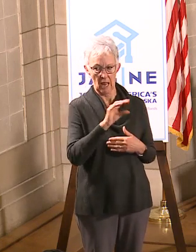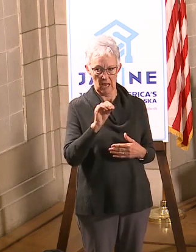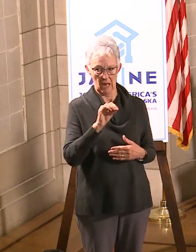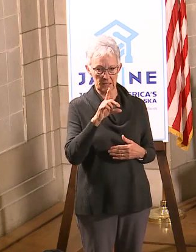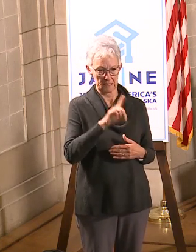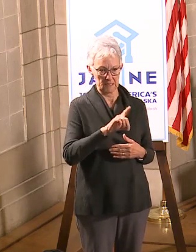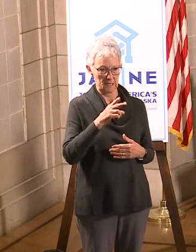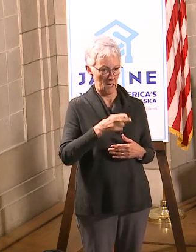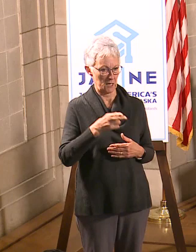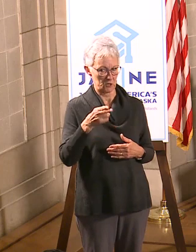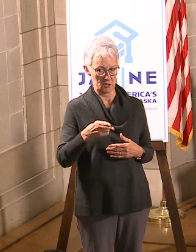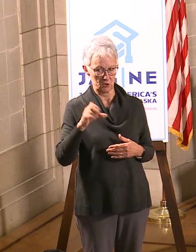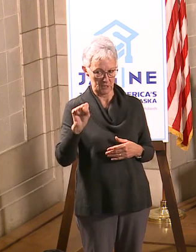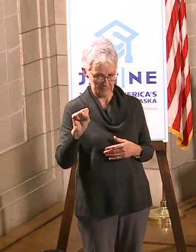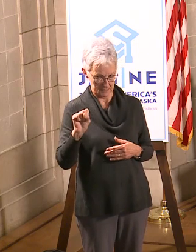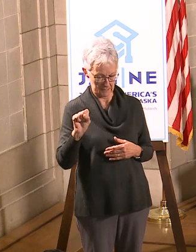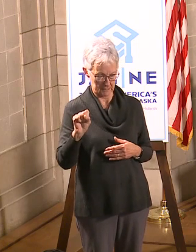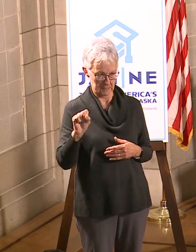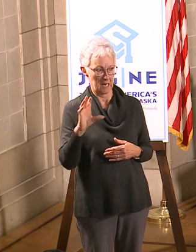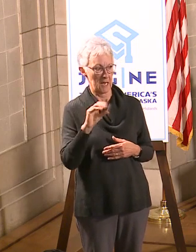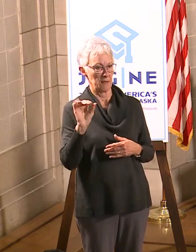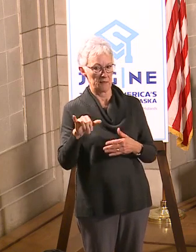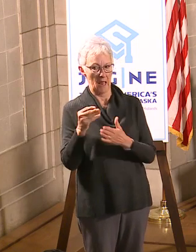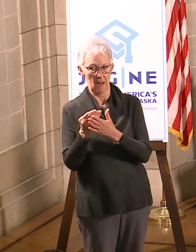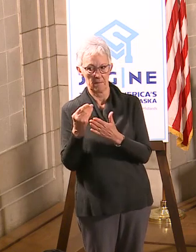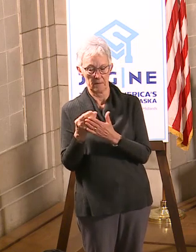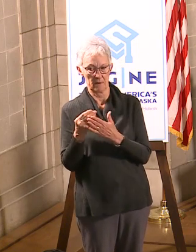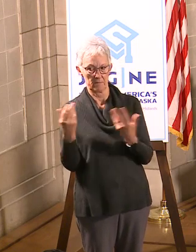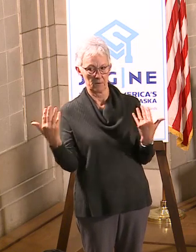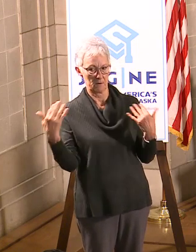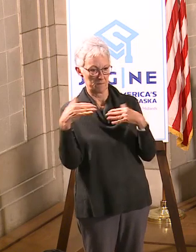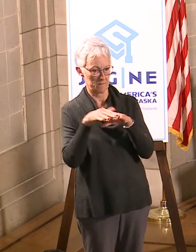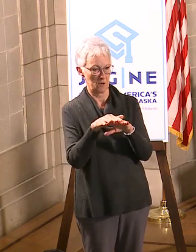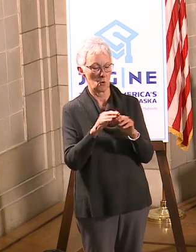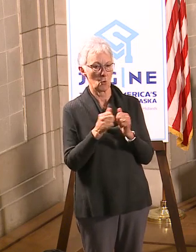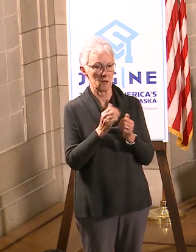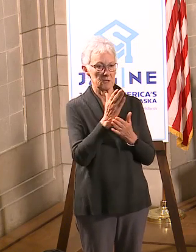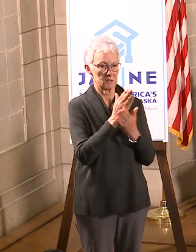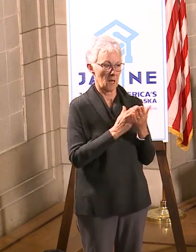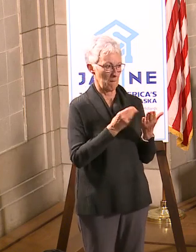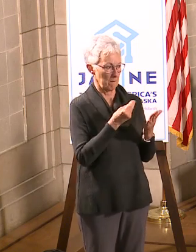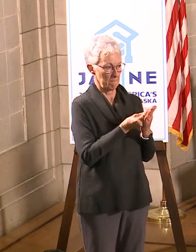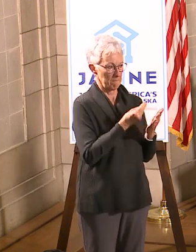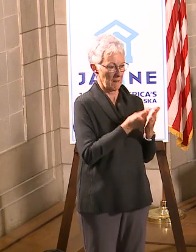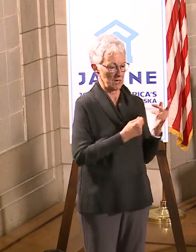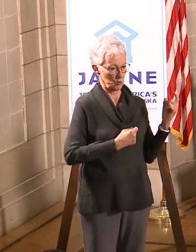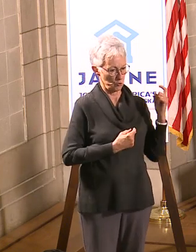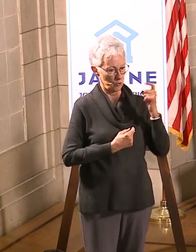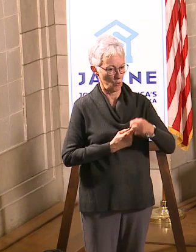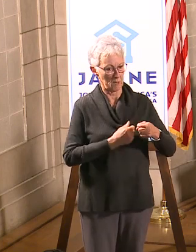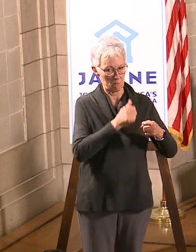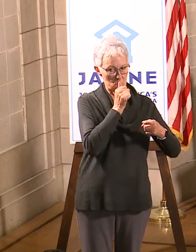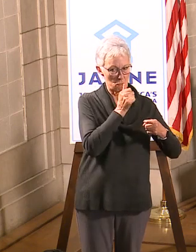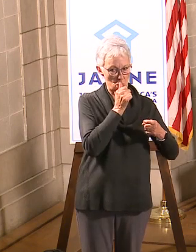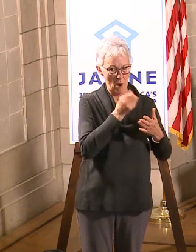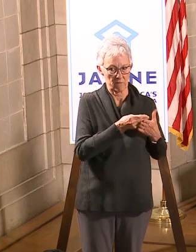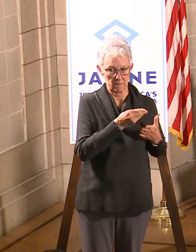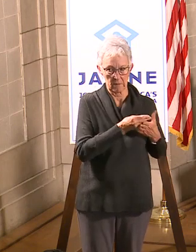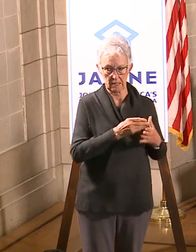Services, and then it's combined and braided with philanthropic private funds, if you